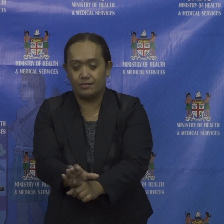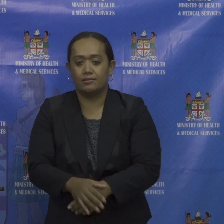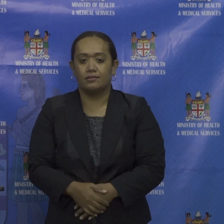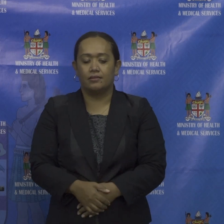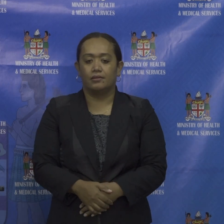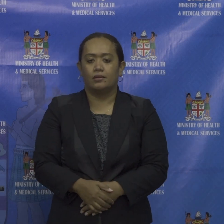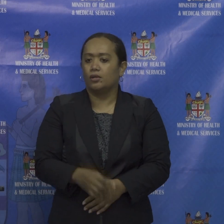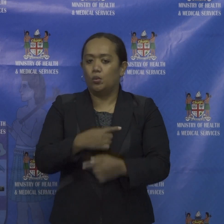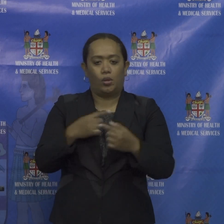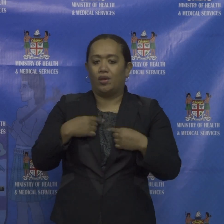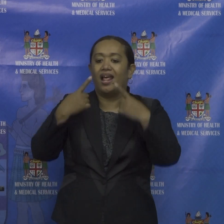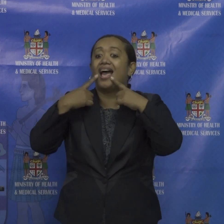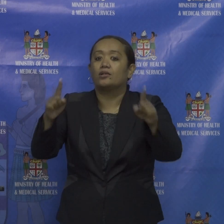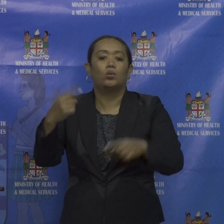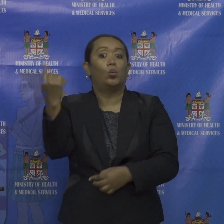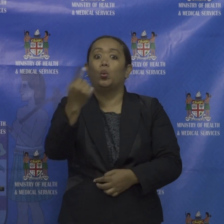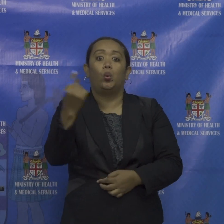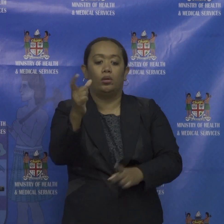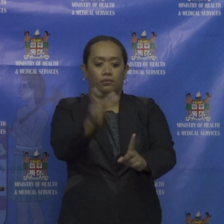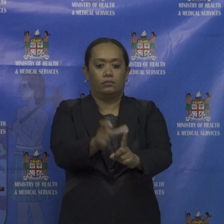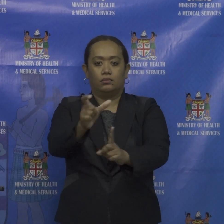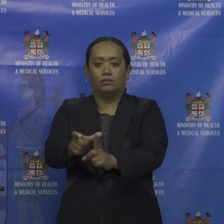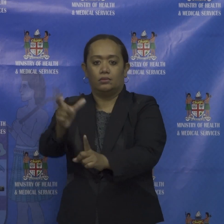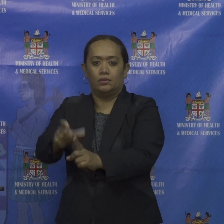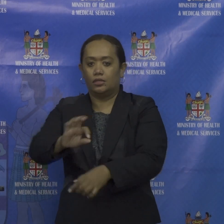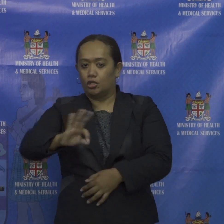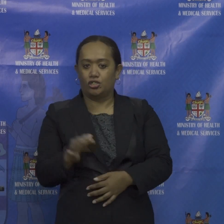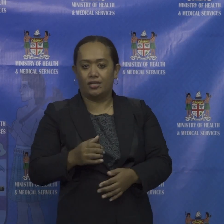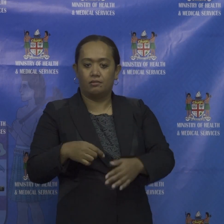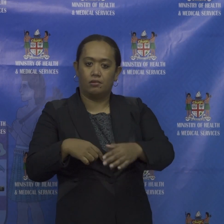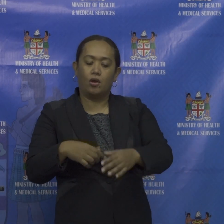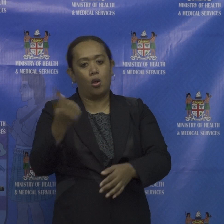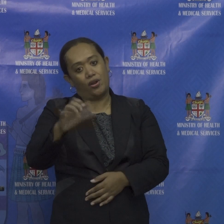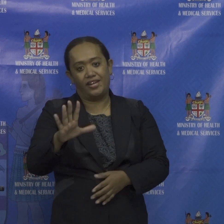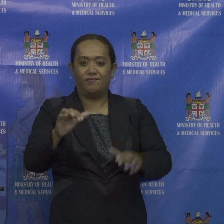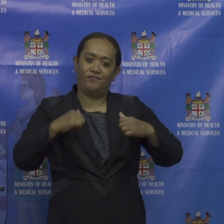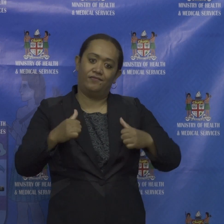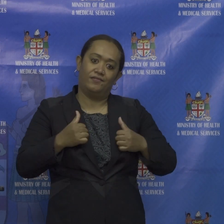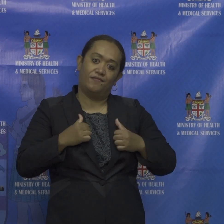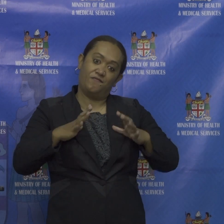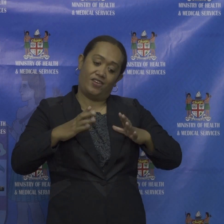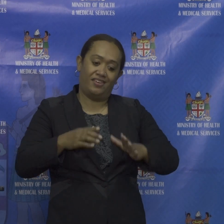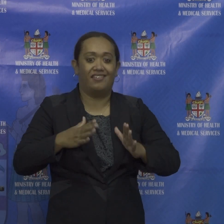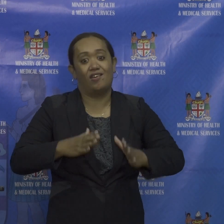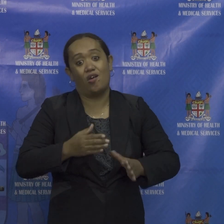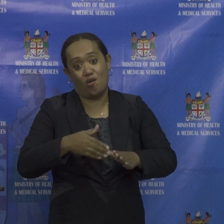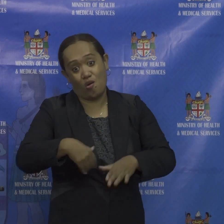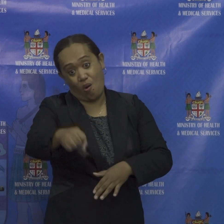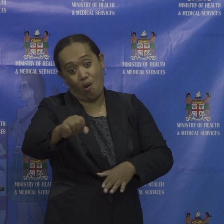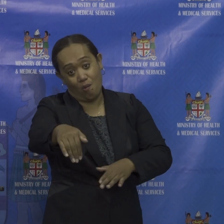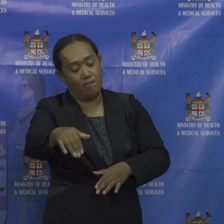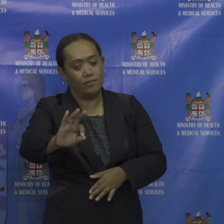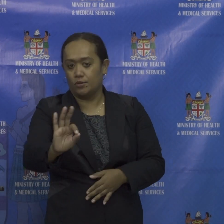going to release to you about who exactly left quarantine and whether they were border cases or locally transmitted cases. And it's